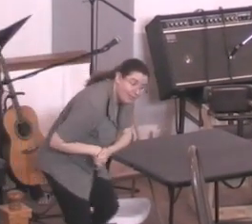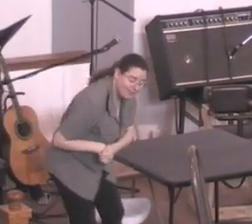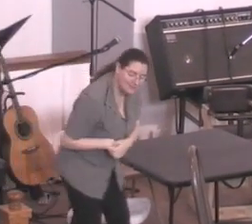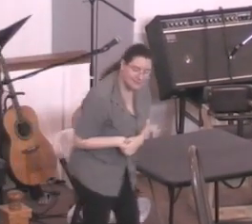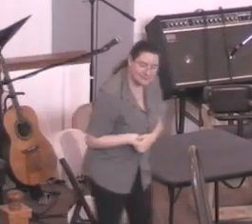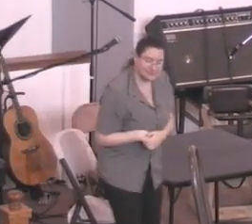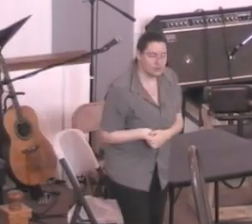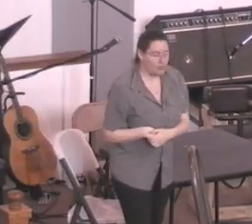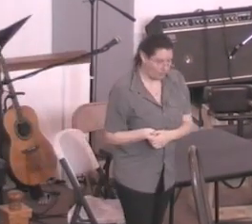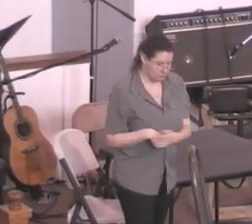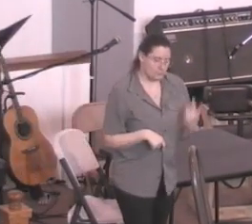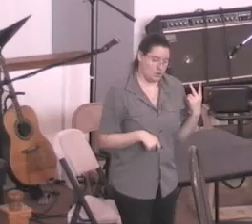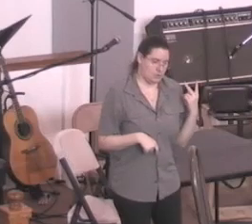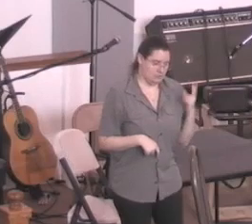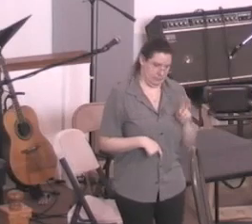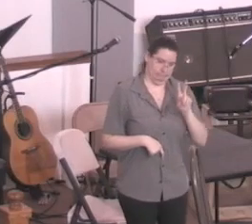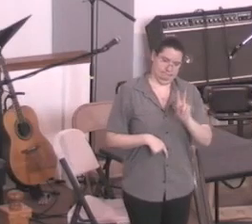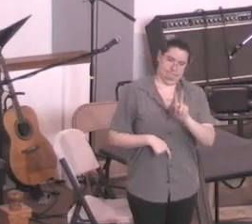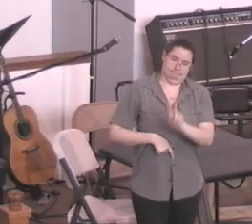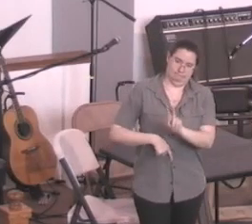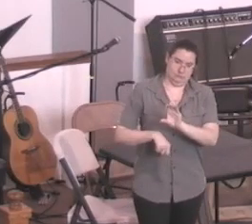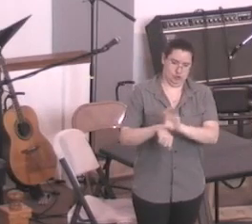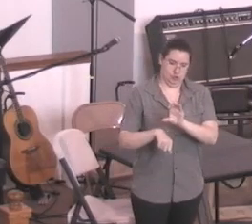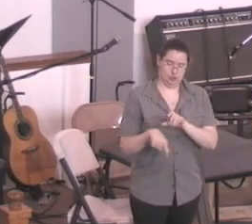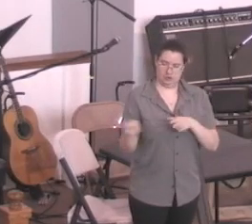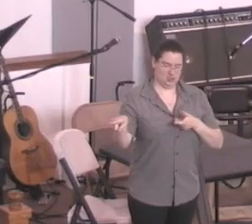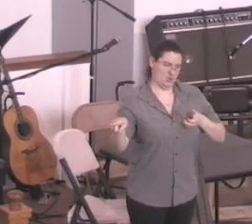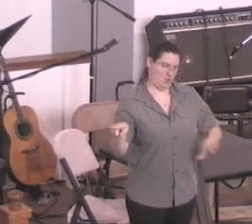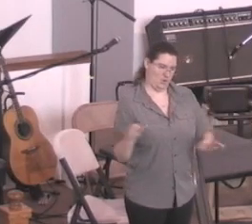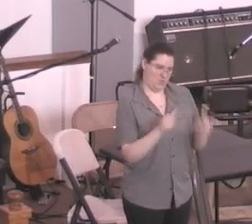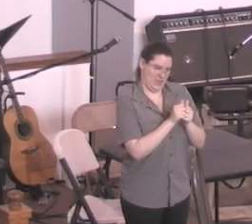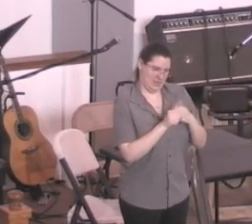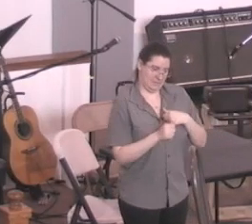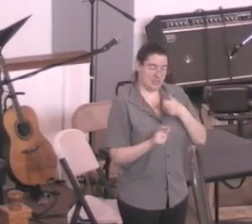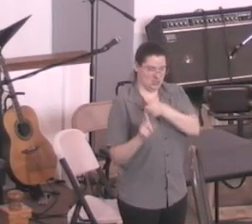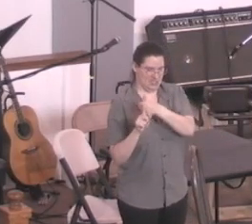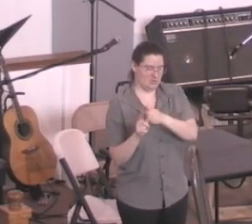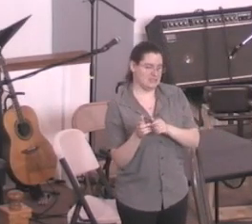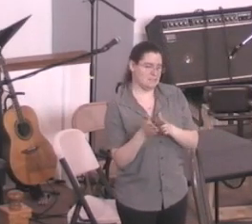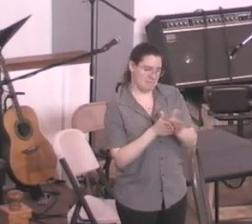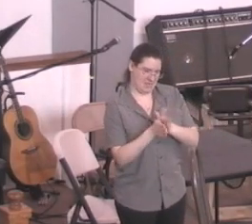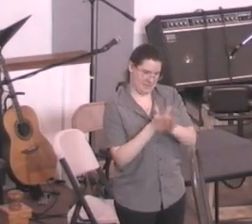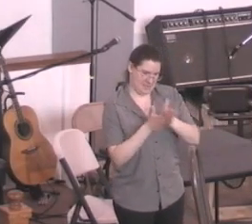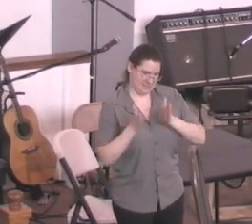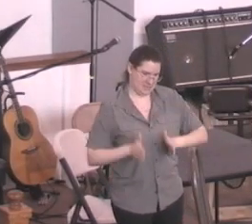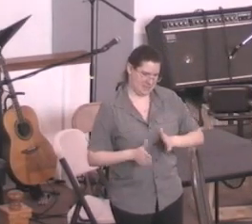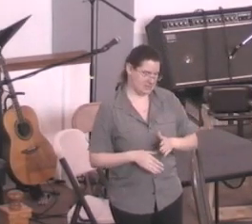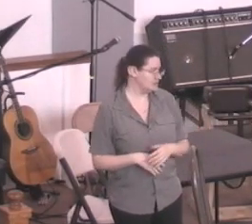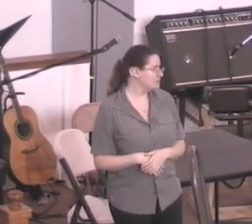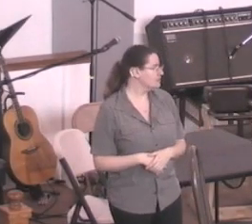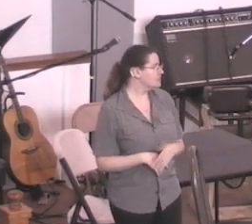And went to the church, and she didn't want to go with me because she was raised Methodist. You know how that goes.